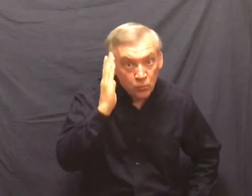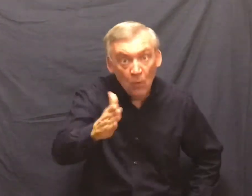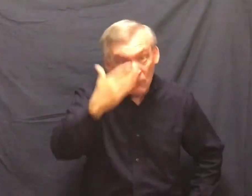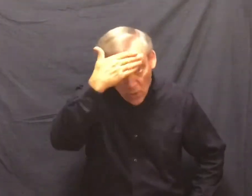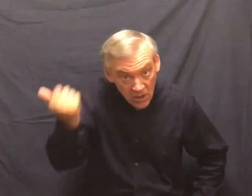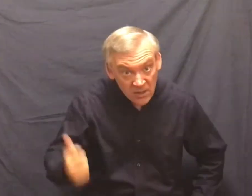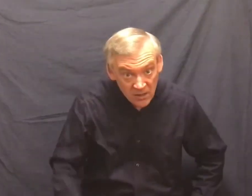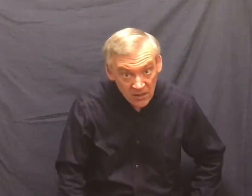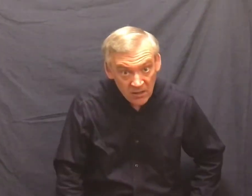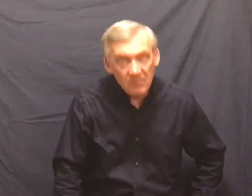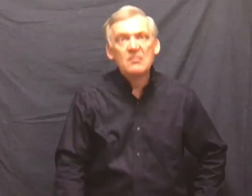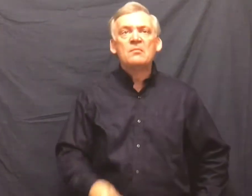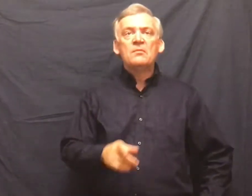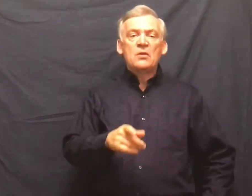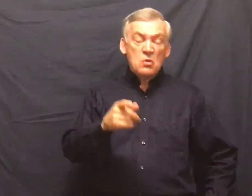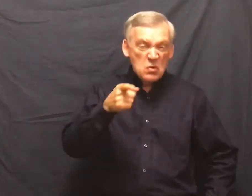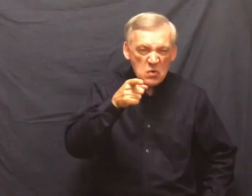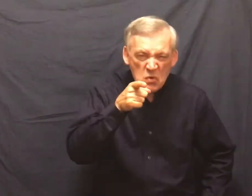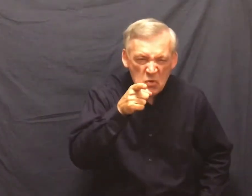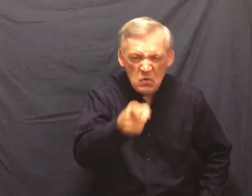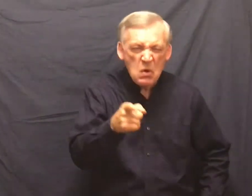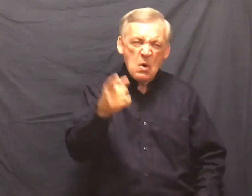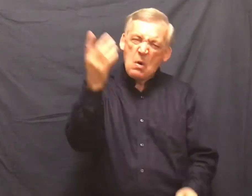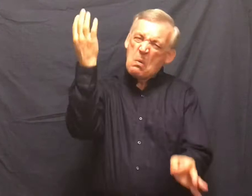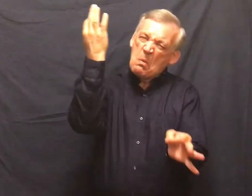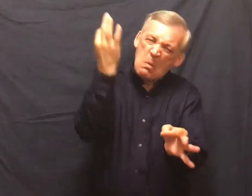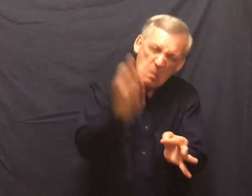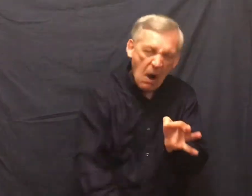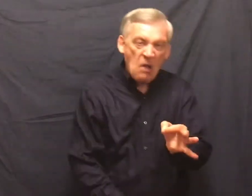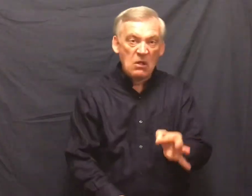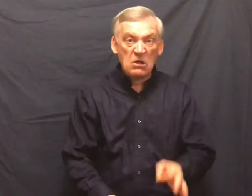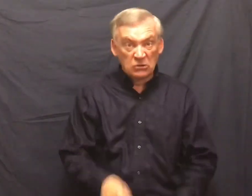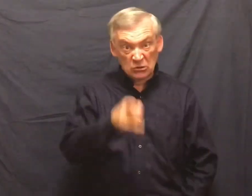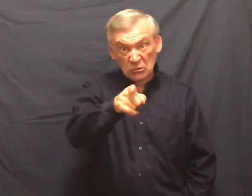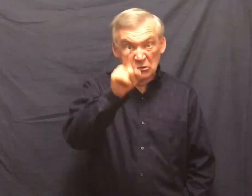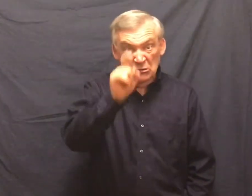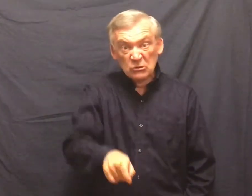You ain't worth a greased jackpin to ram you into hell.